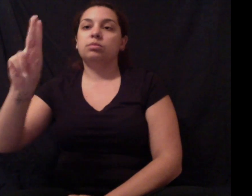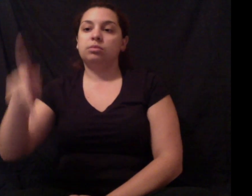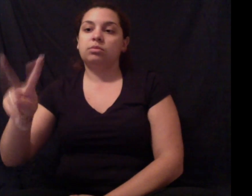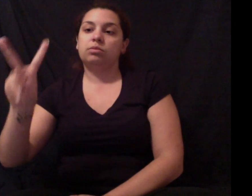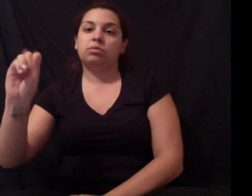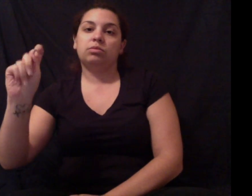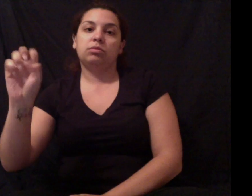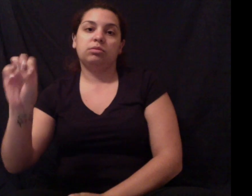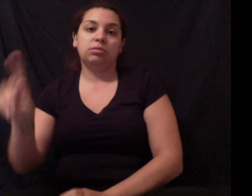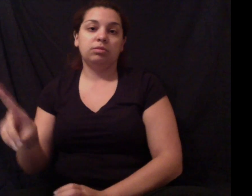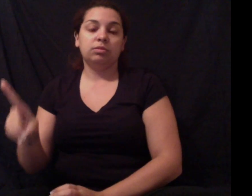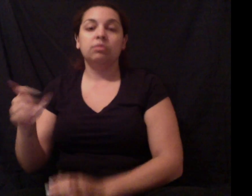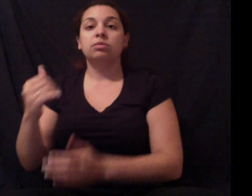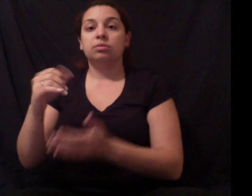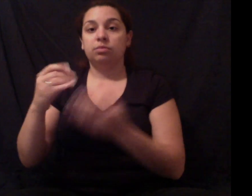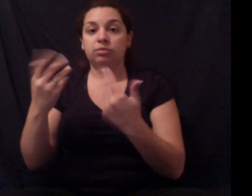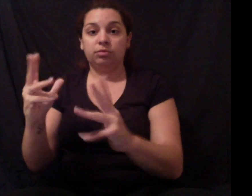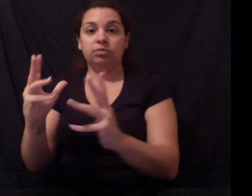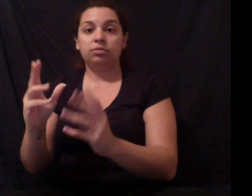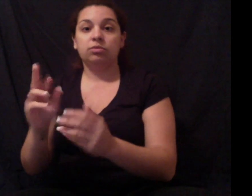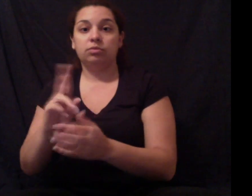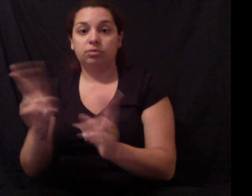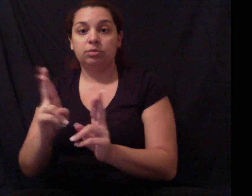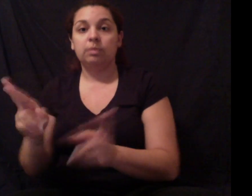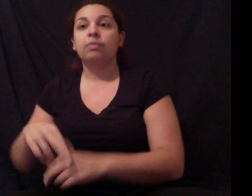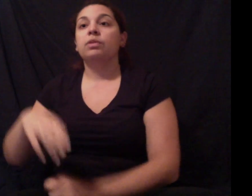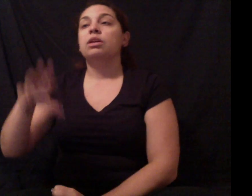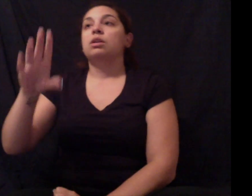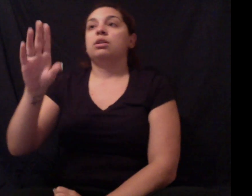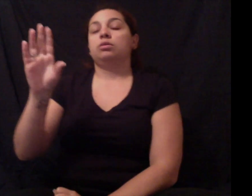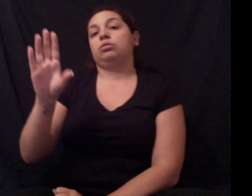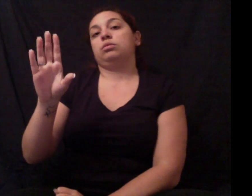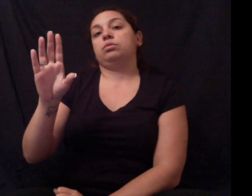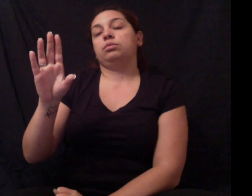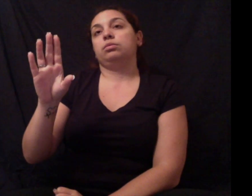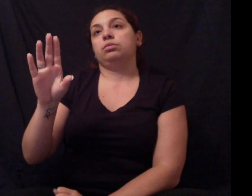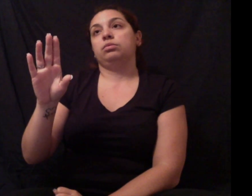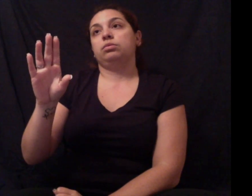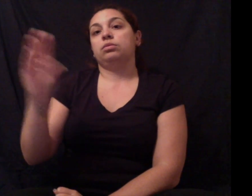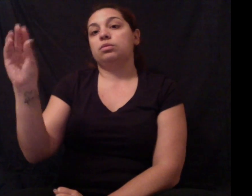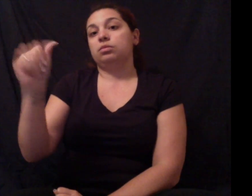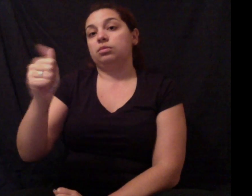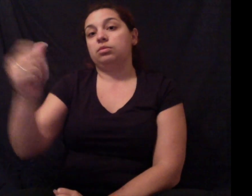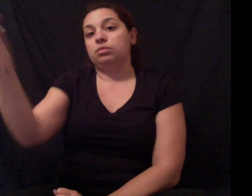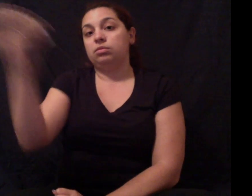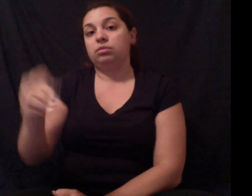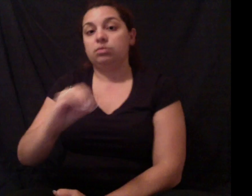UPVOTED at checkout and you'll get 10% off. That's squarespace.com, offer code